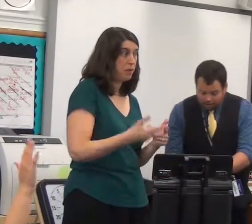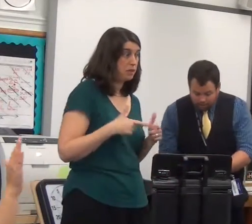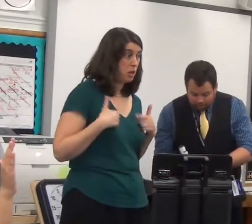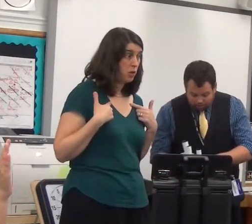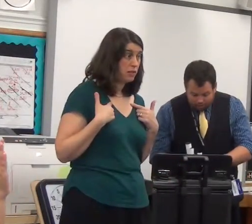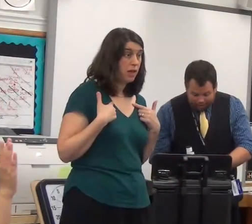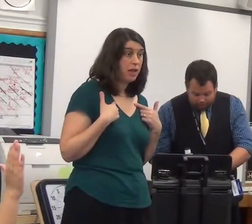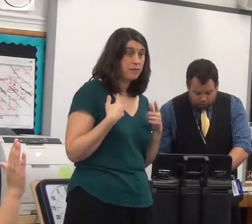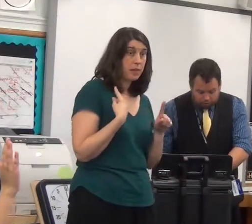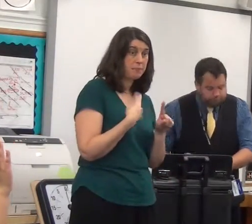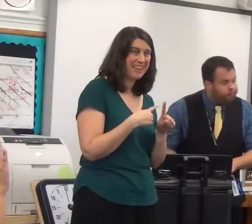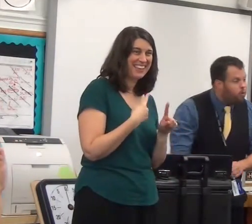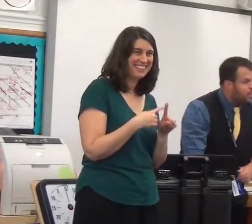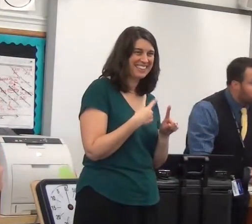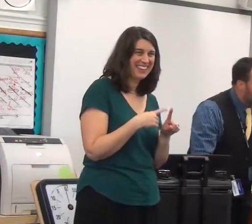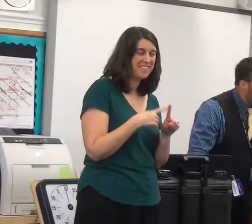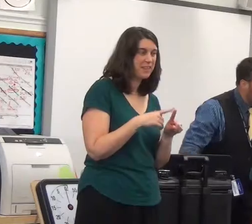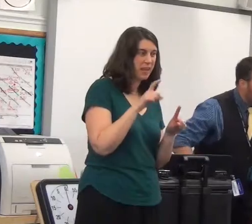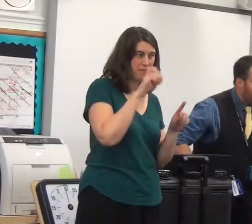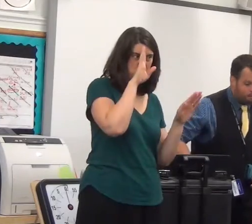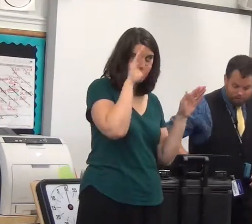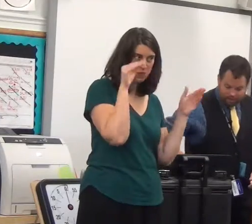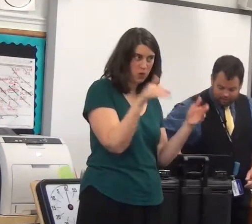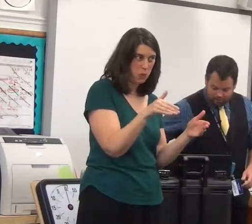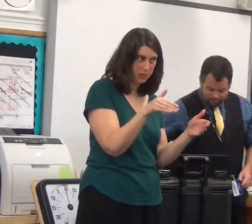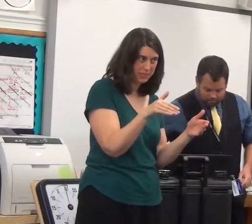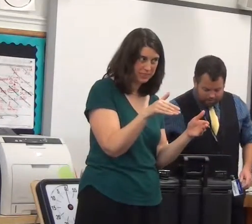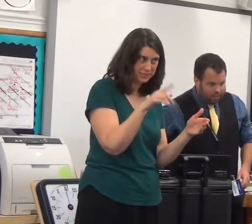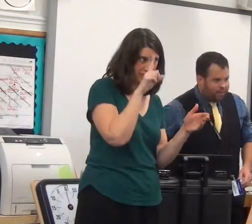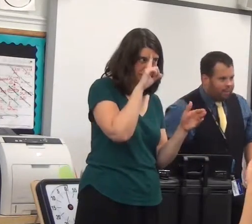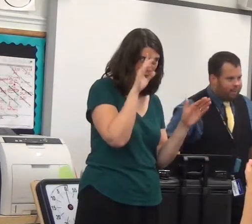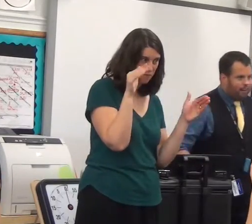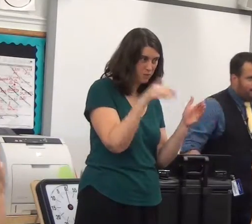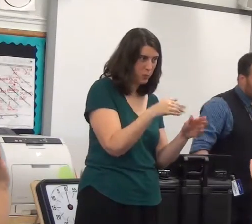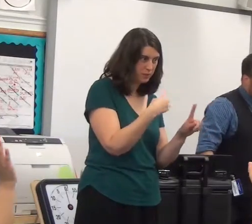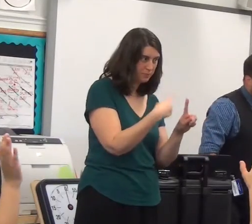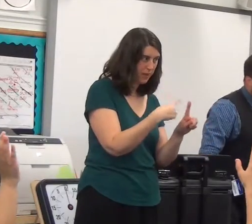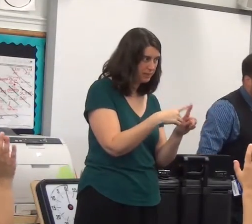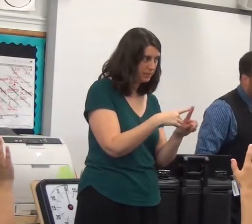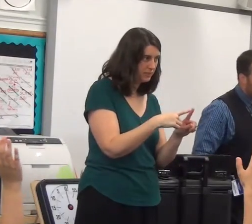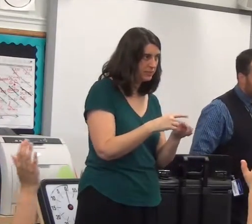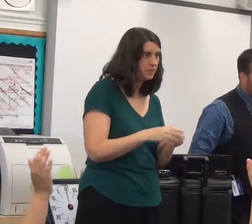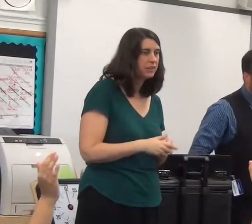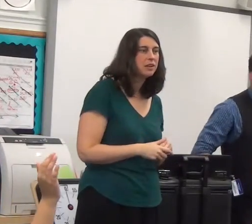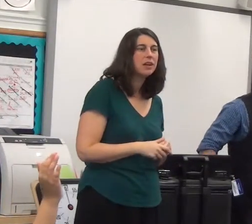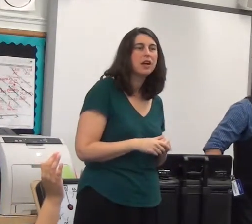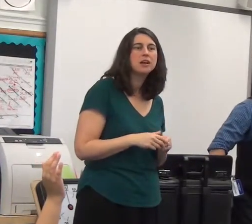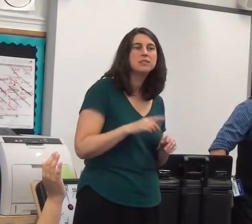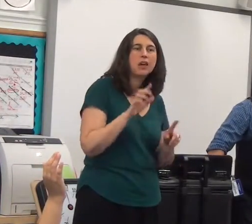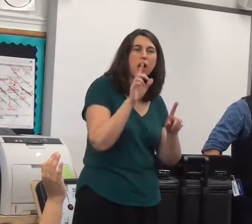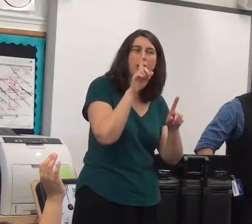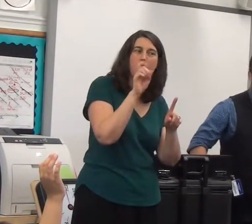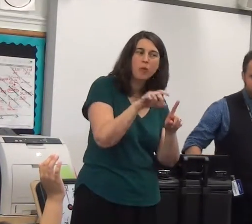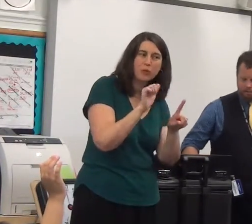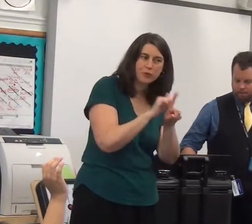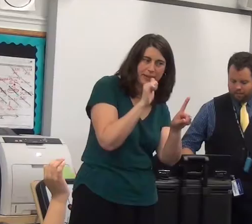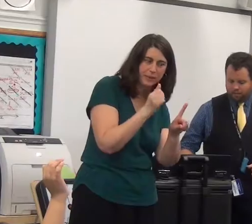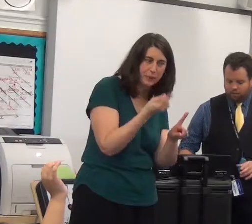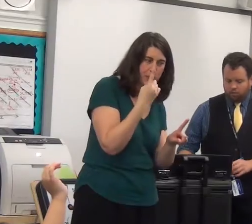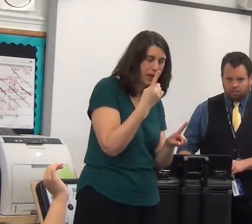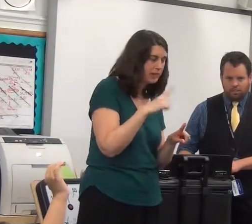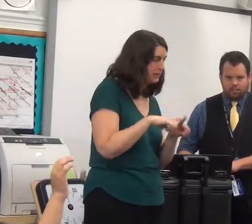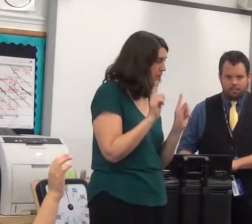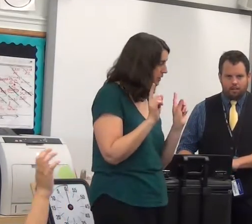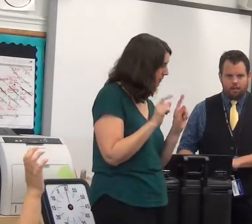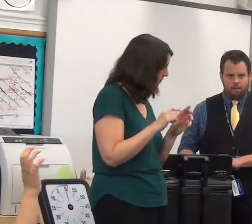life of positivity, we have to focus on the positive. Now, that was kind of a riddle. This is another kind of riddle. But